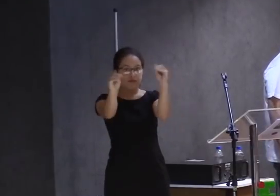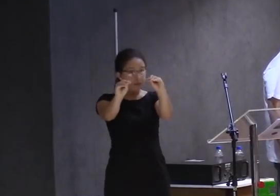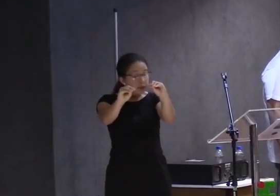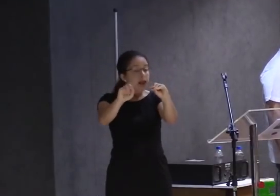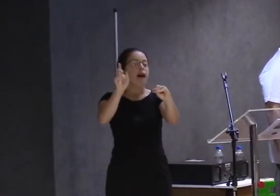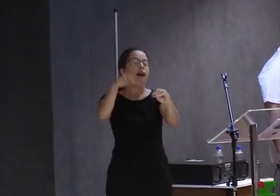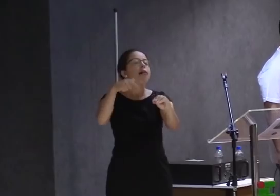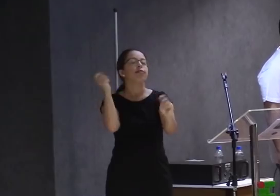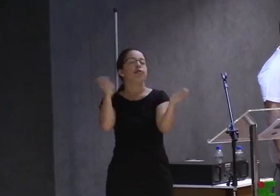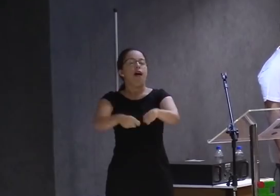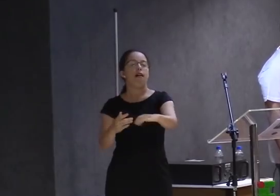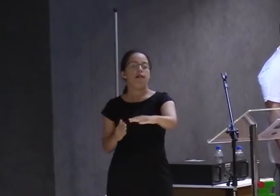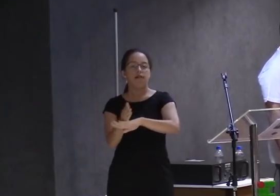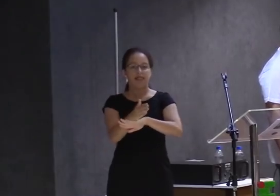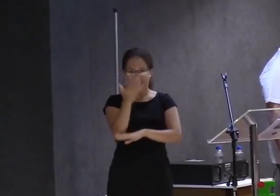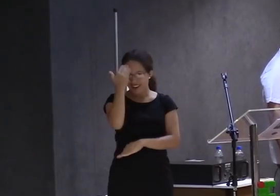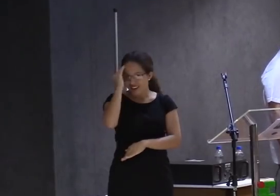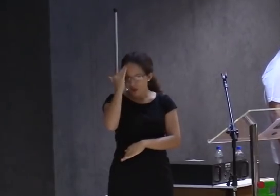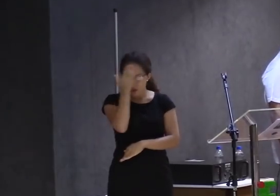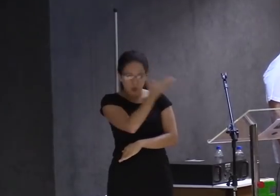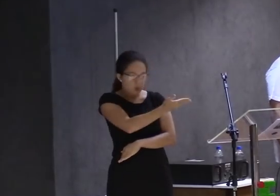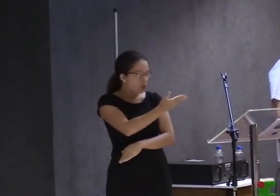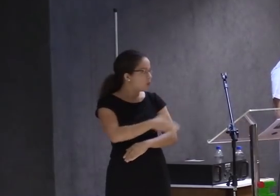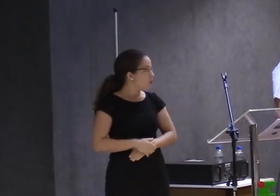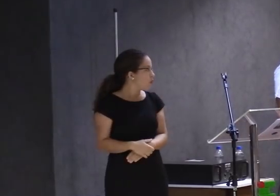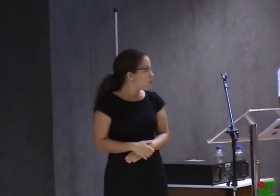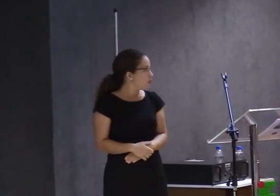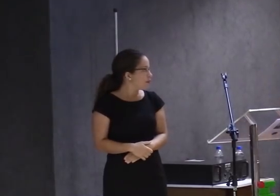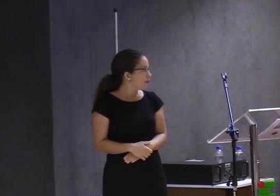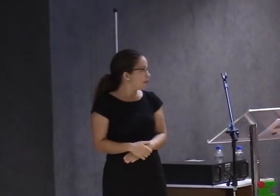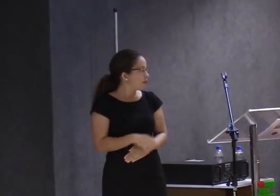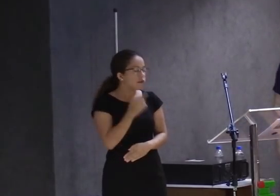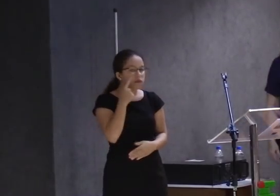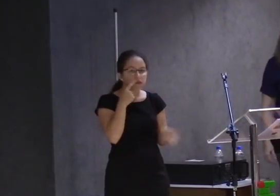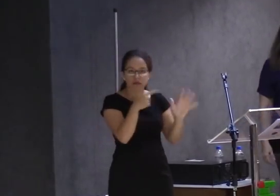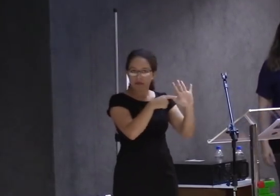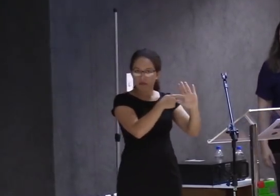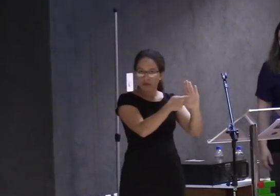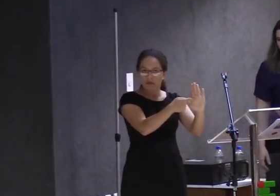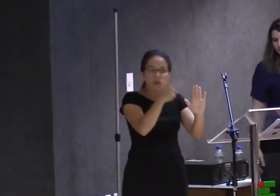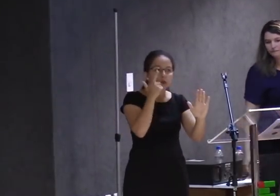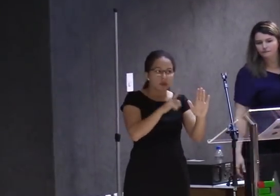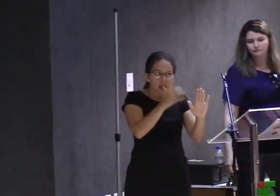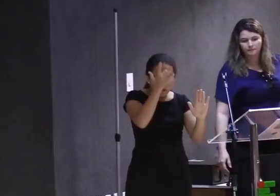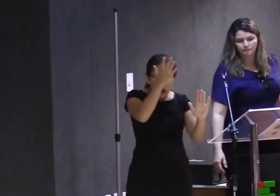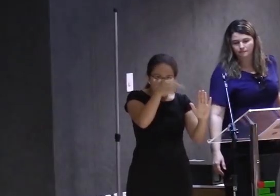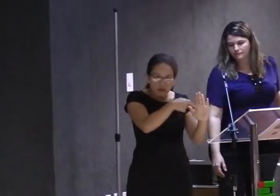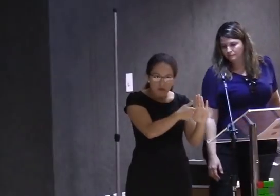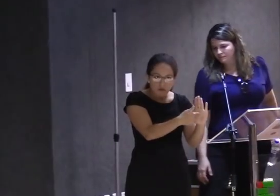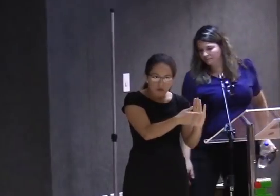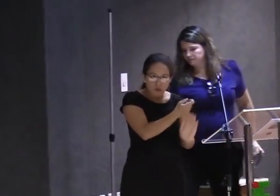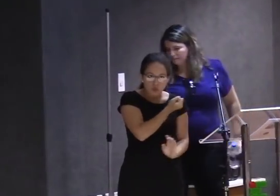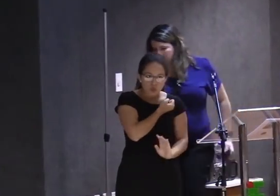acessar colocando aquele número de PIN. Many of you there already. Really nice.